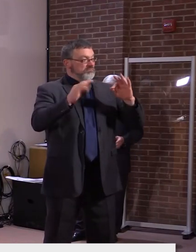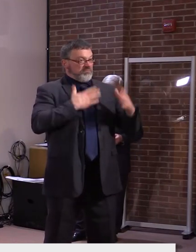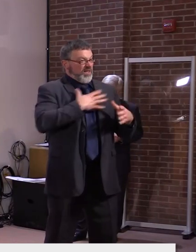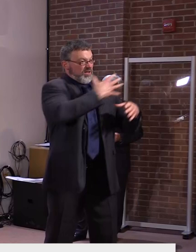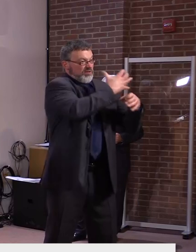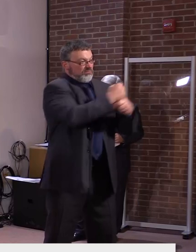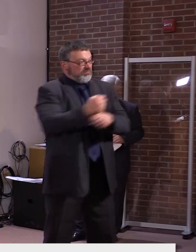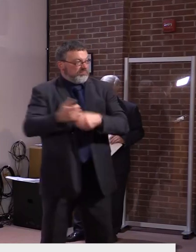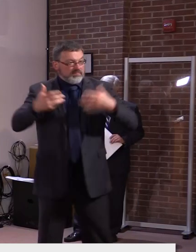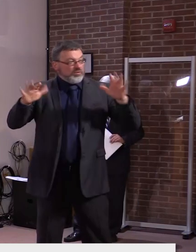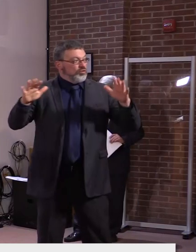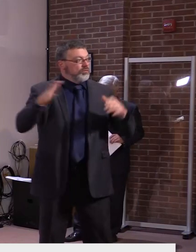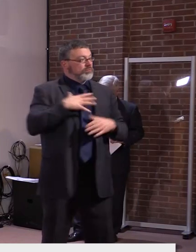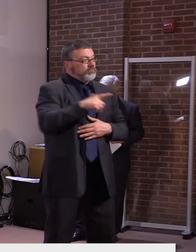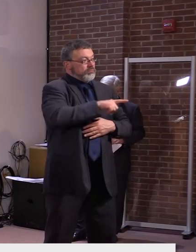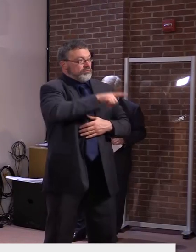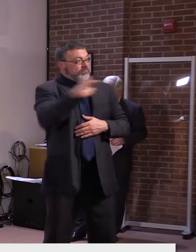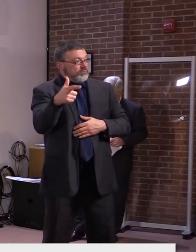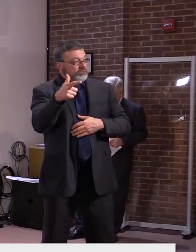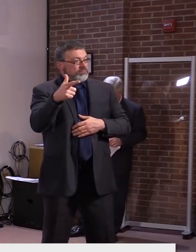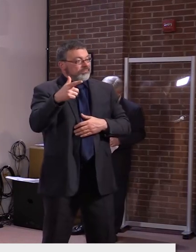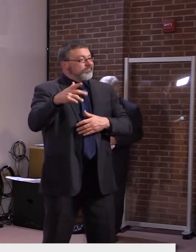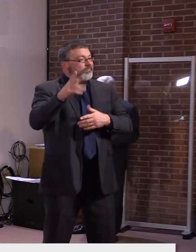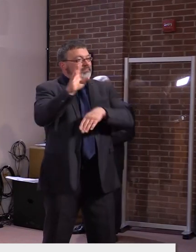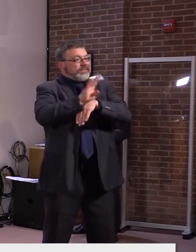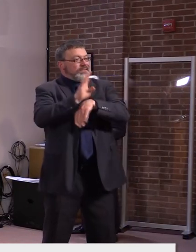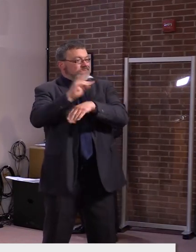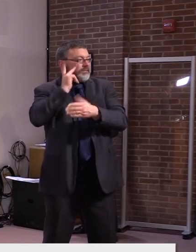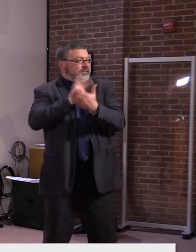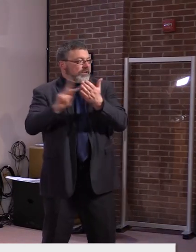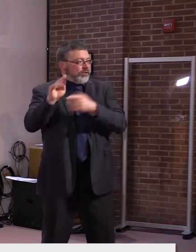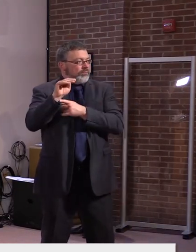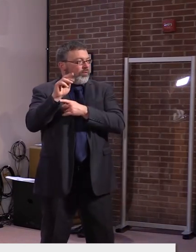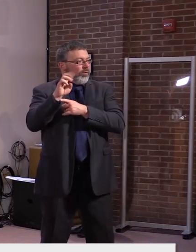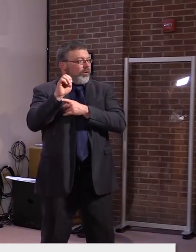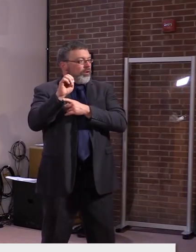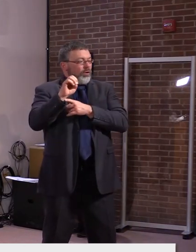over to Secretary Moore, who will outline our recommendations for winter sports.